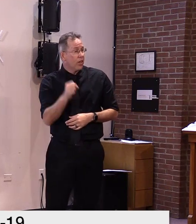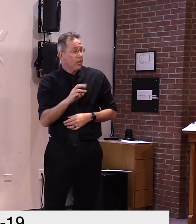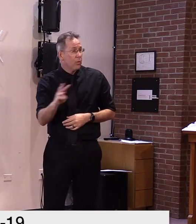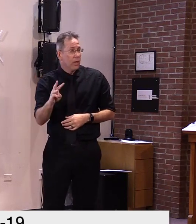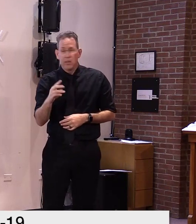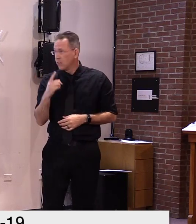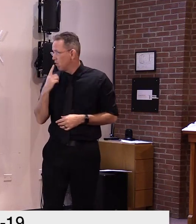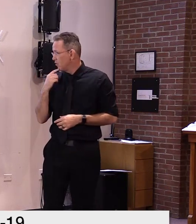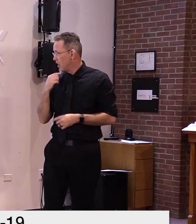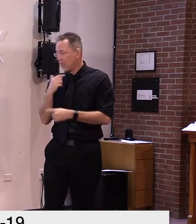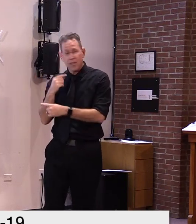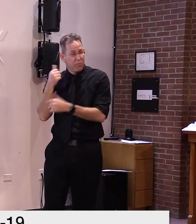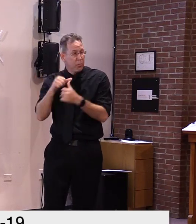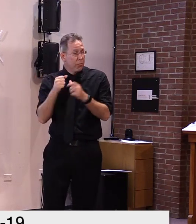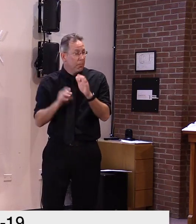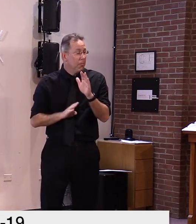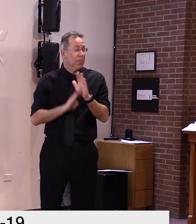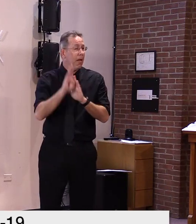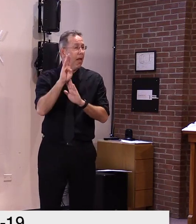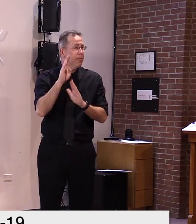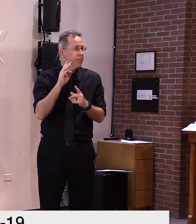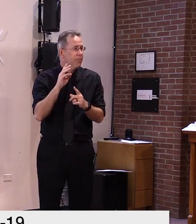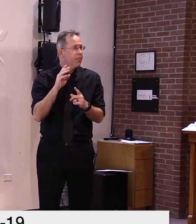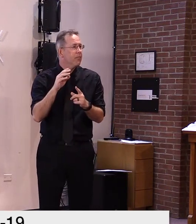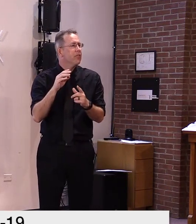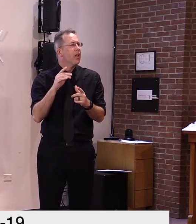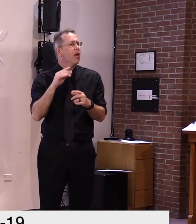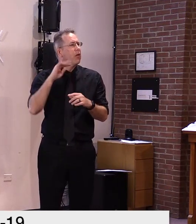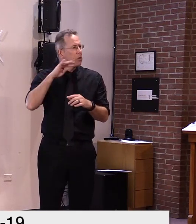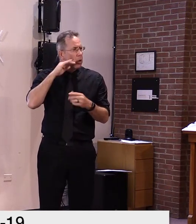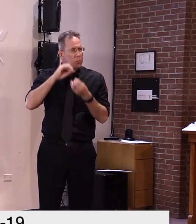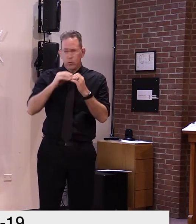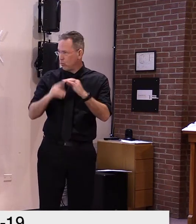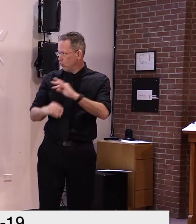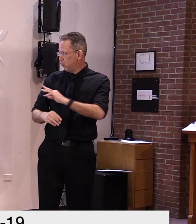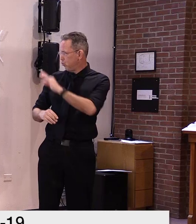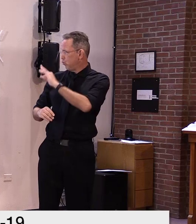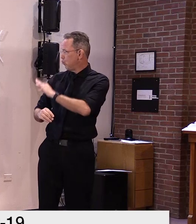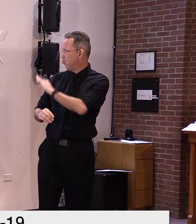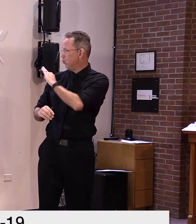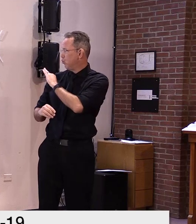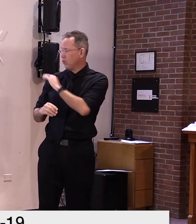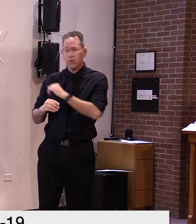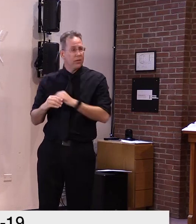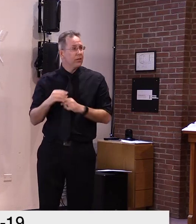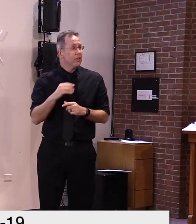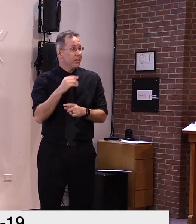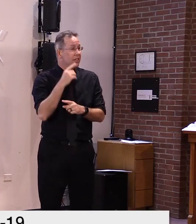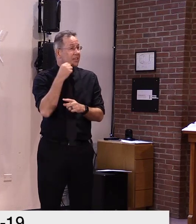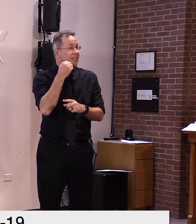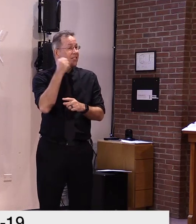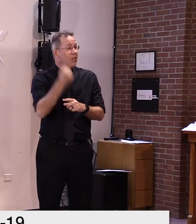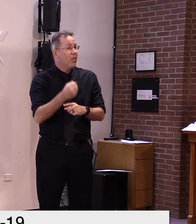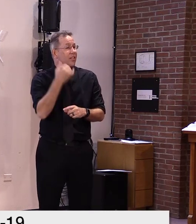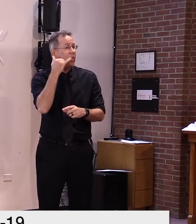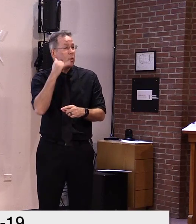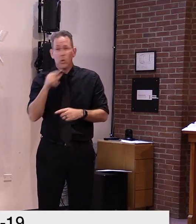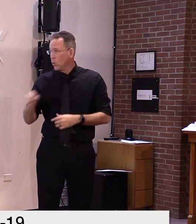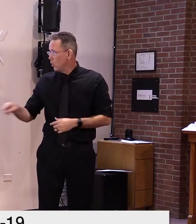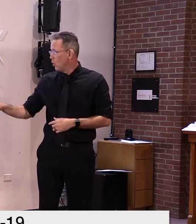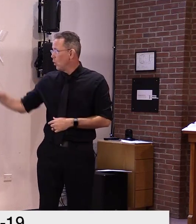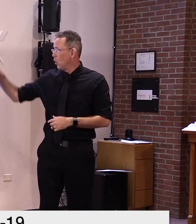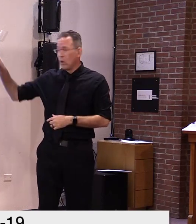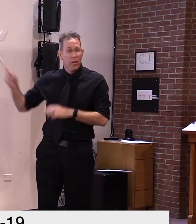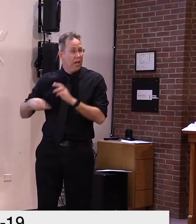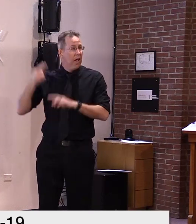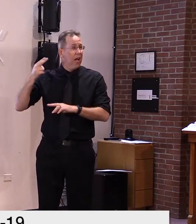can see almost each census region is going up, although slightly. We are seeing increases across the board, across the country to some degree.